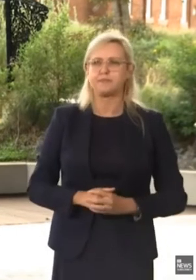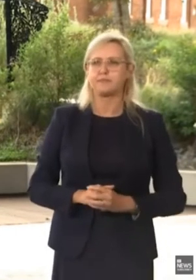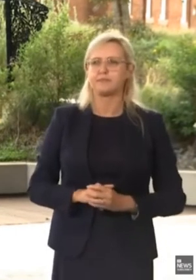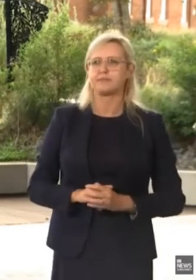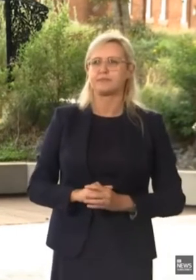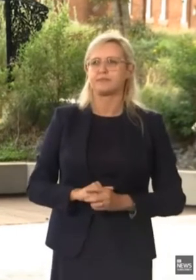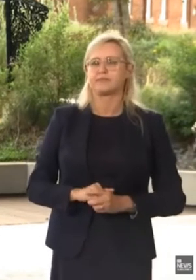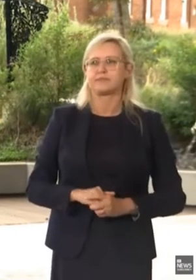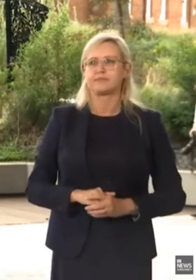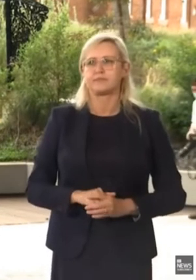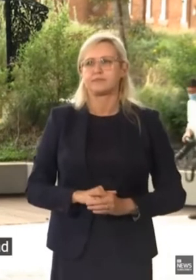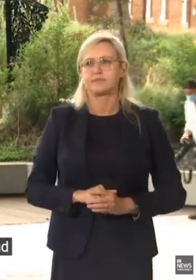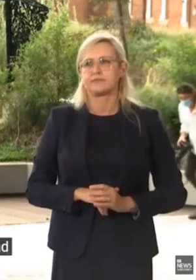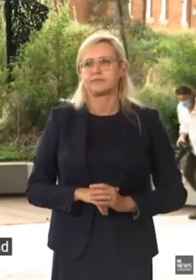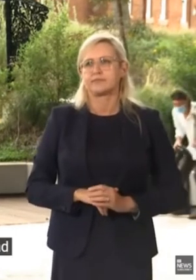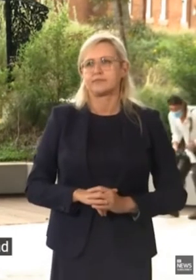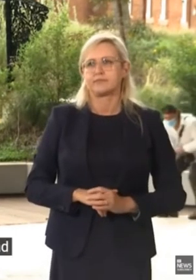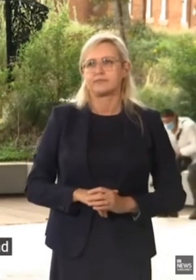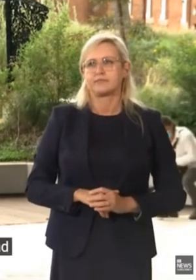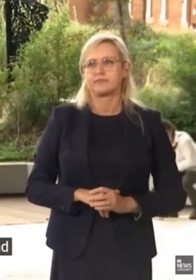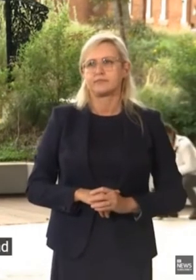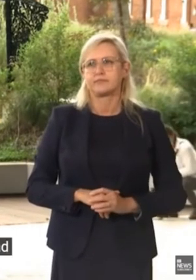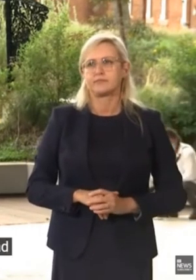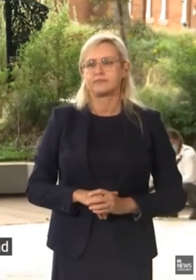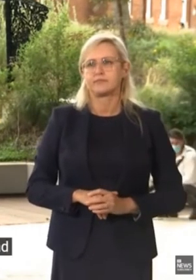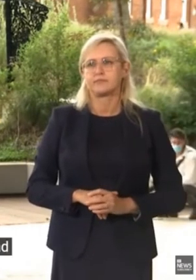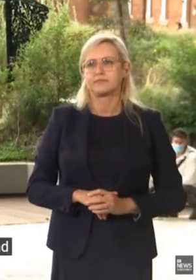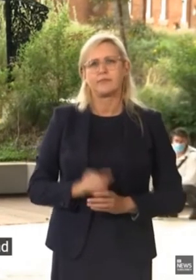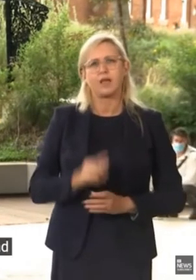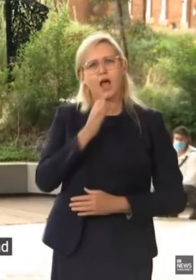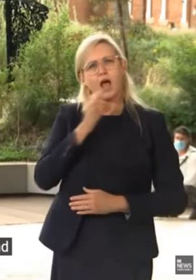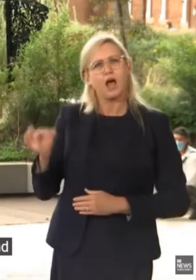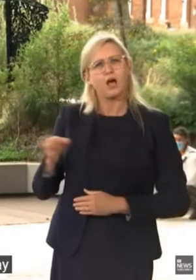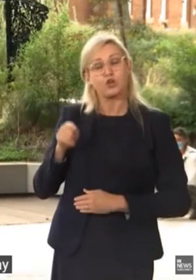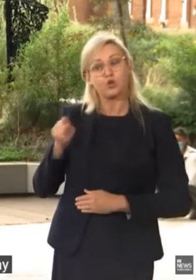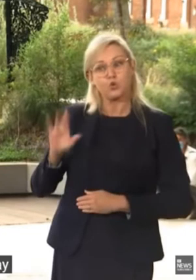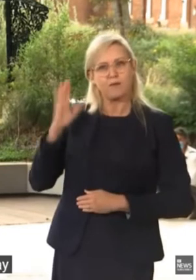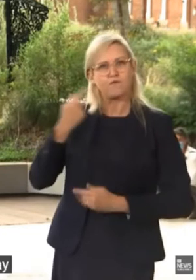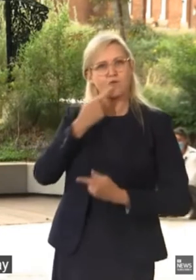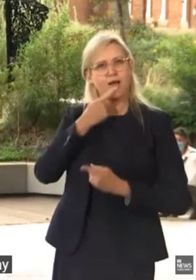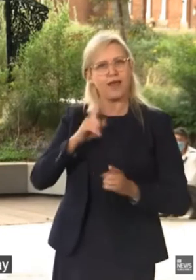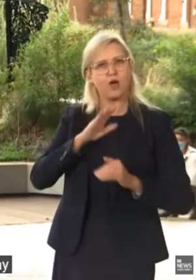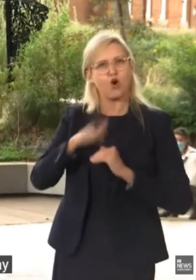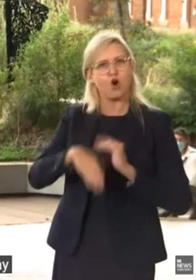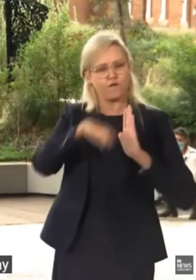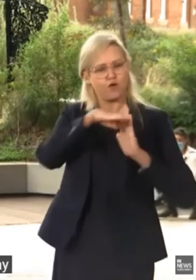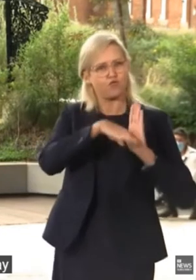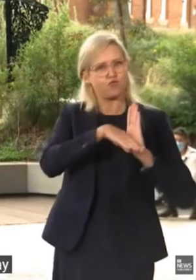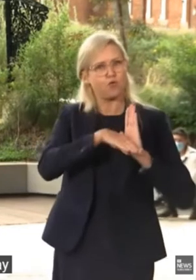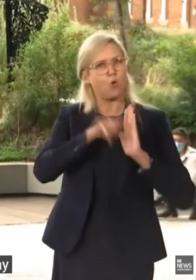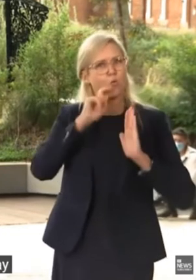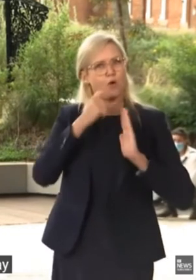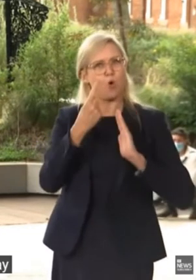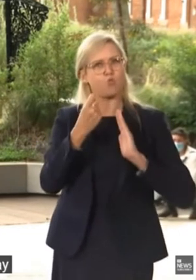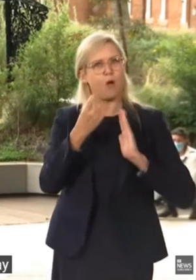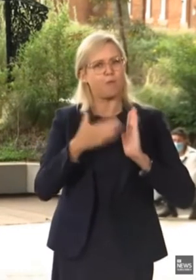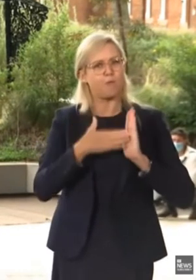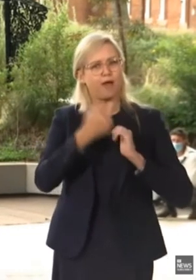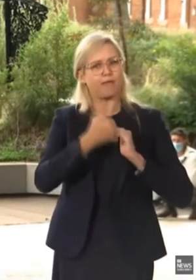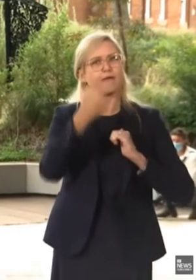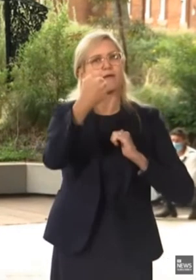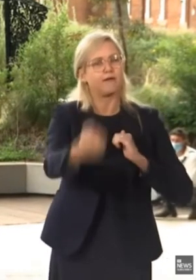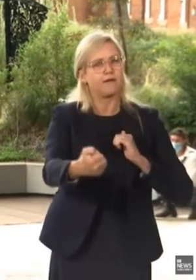to, why did you think it was necessary to continue the restrictions for another month? We've always said that throughout the start of